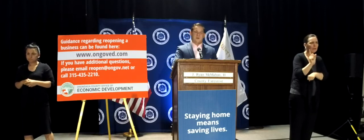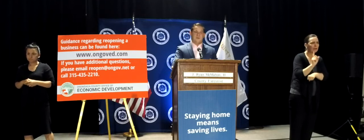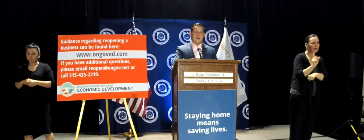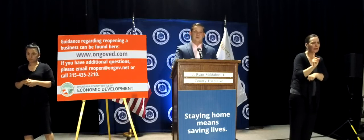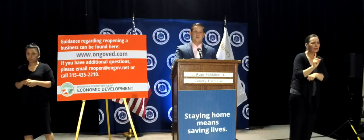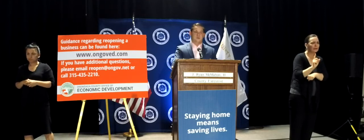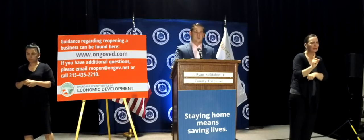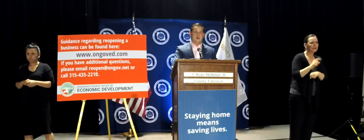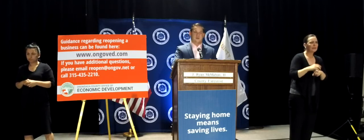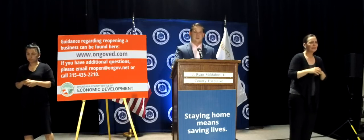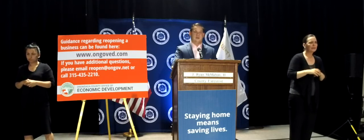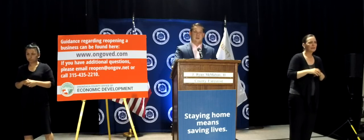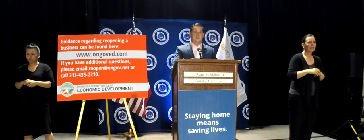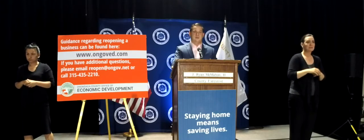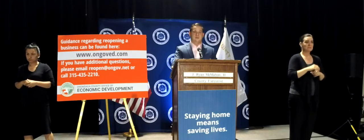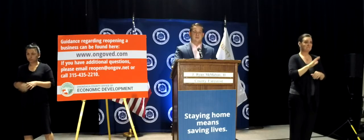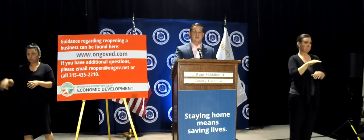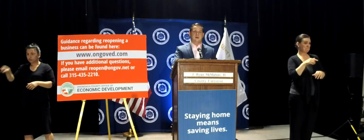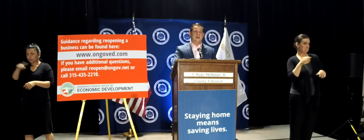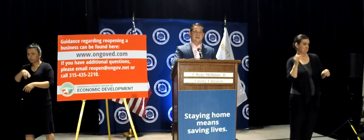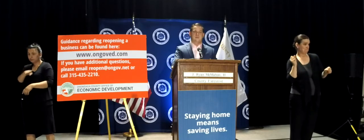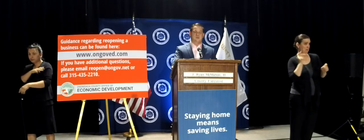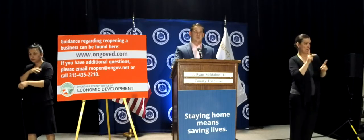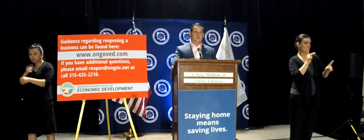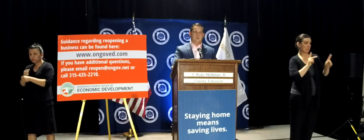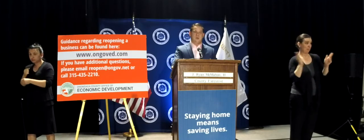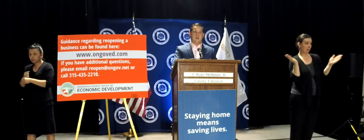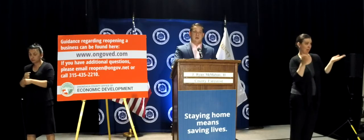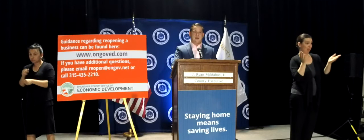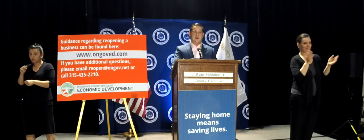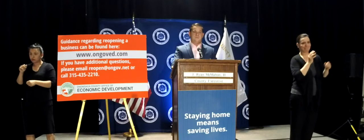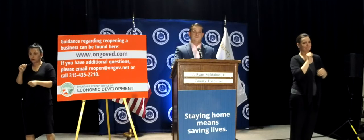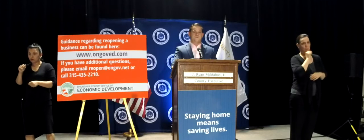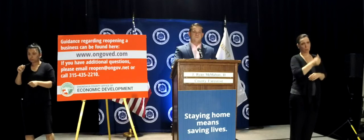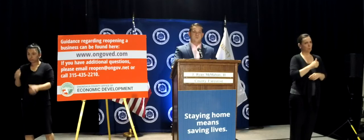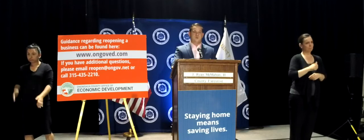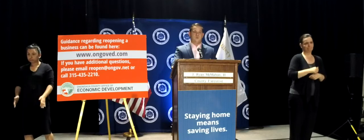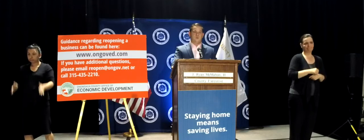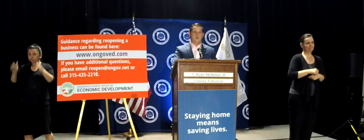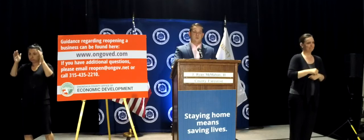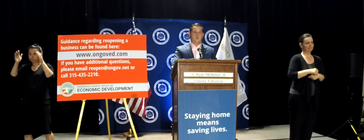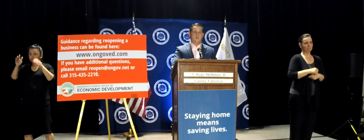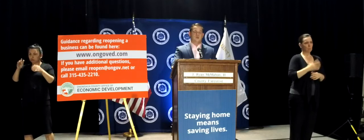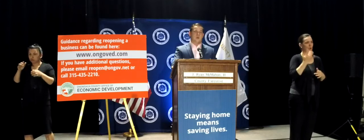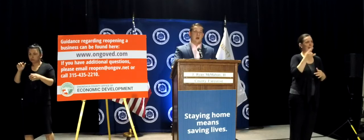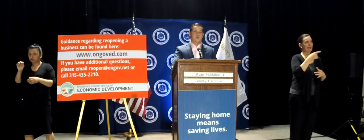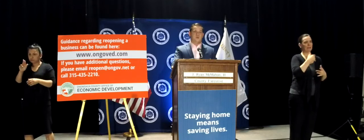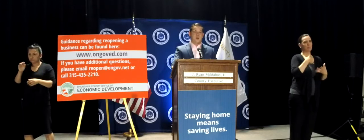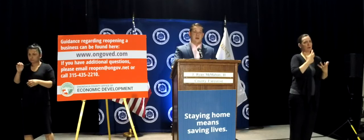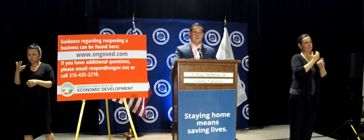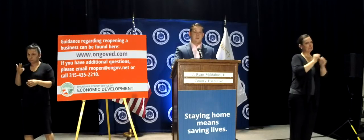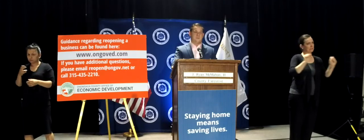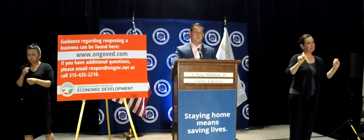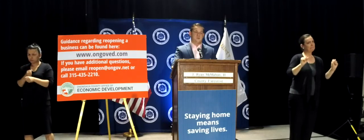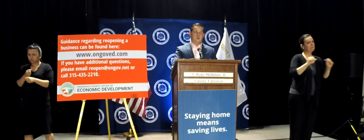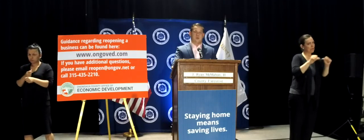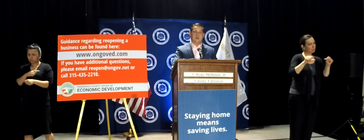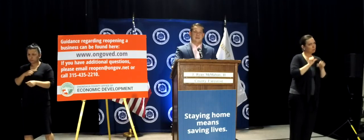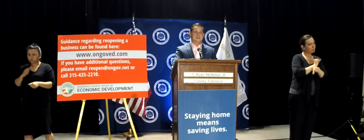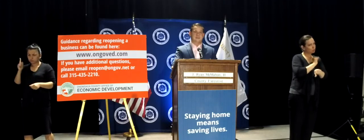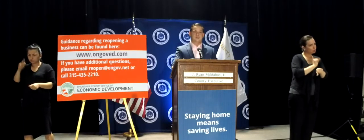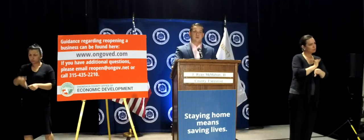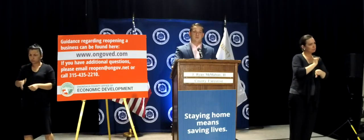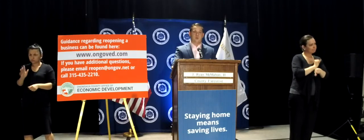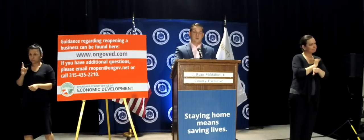be coming back to full strength in the Civic Center anytime soon. If we win this round with this pandemic and there's no